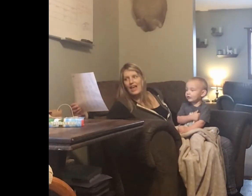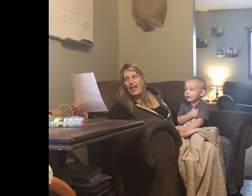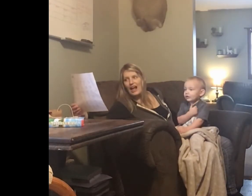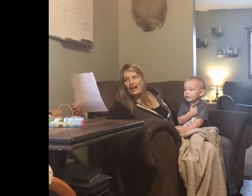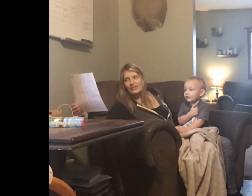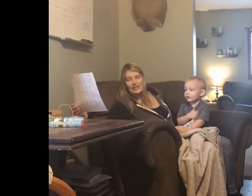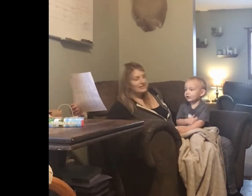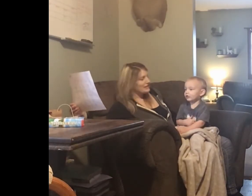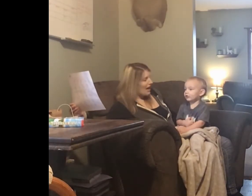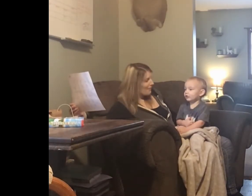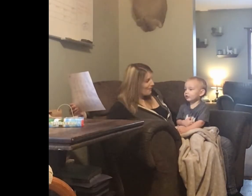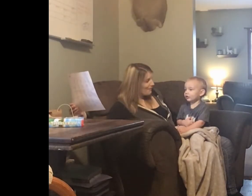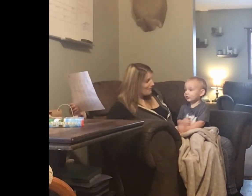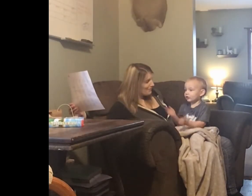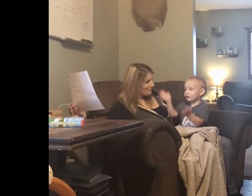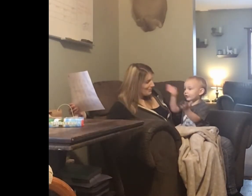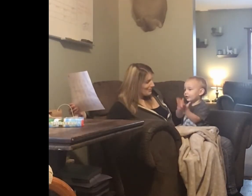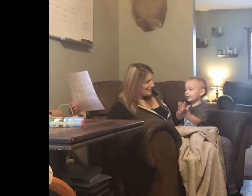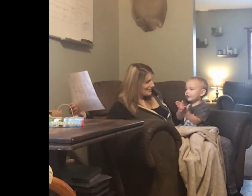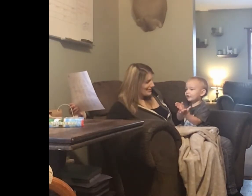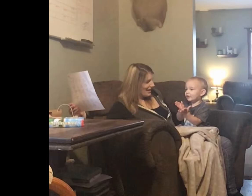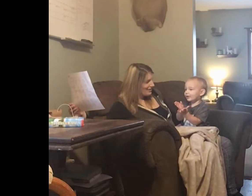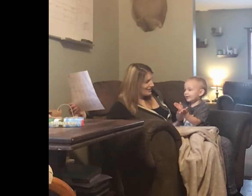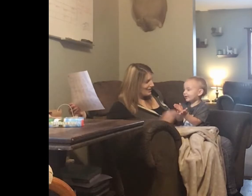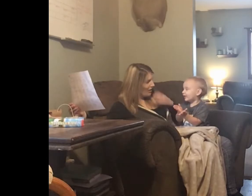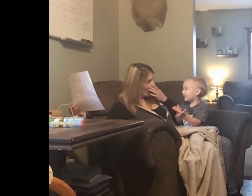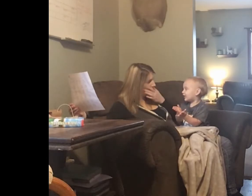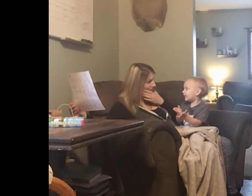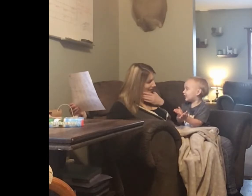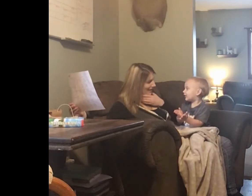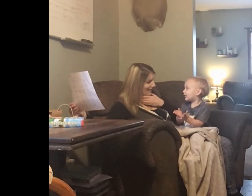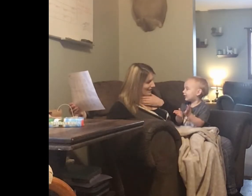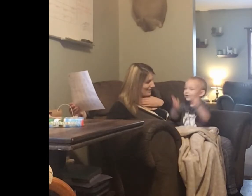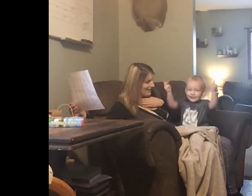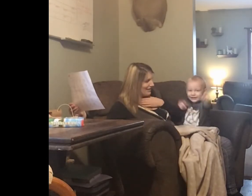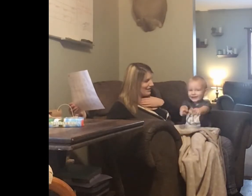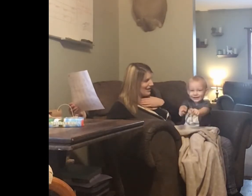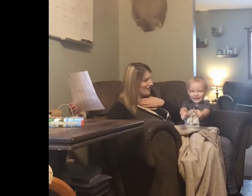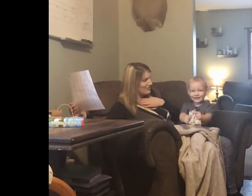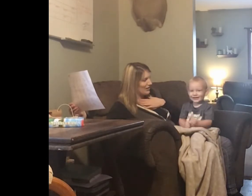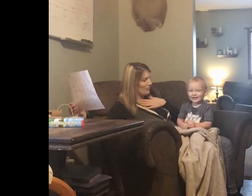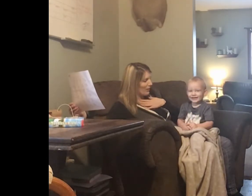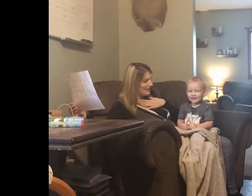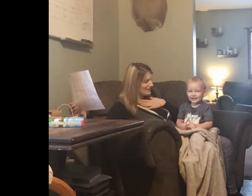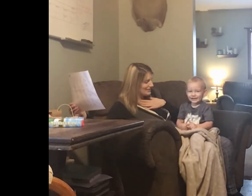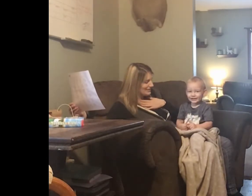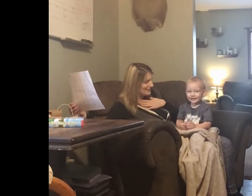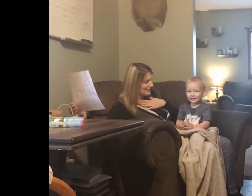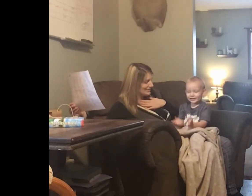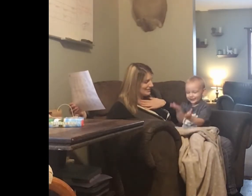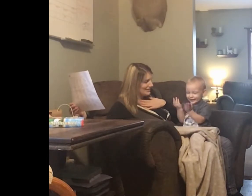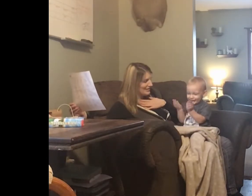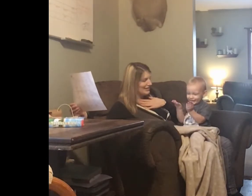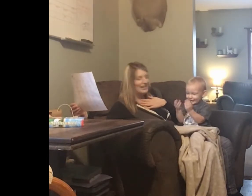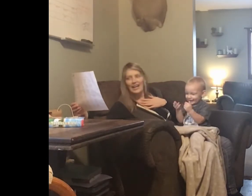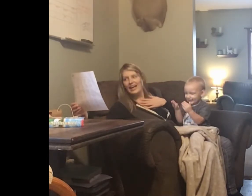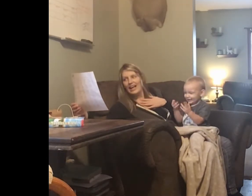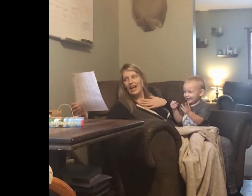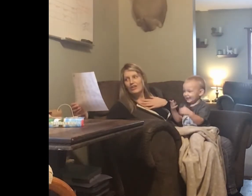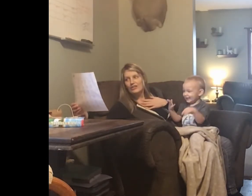How do you sign stop? How do you sign go? How do you sign wait? How do you